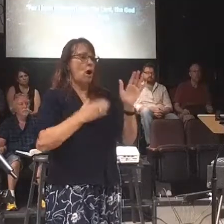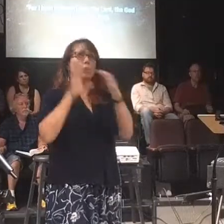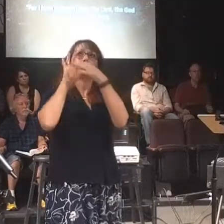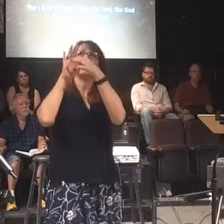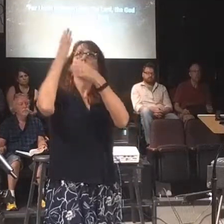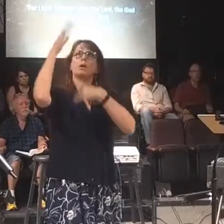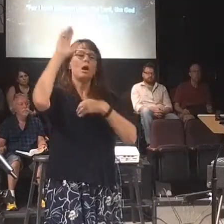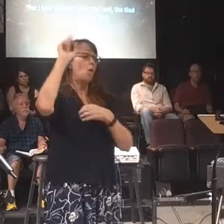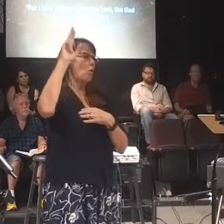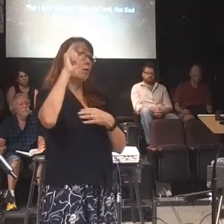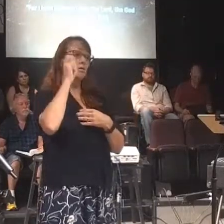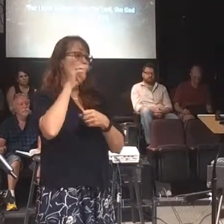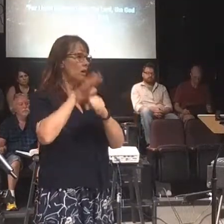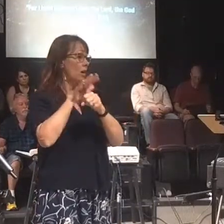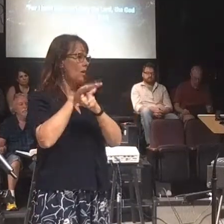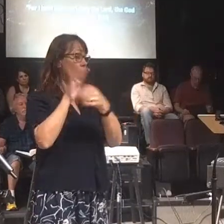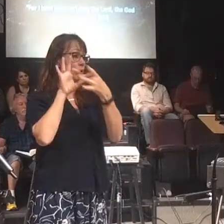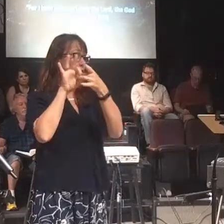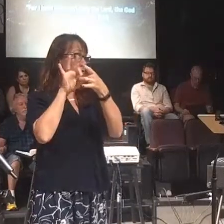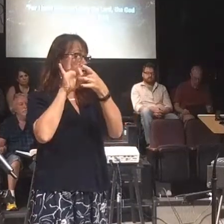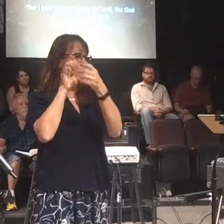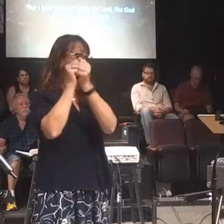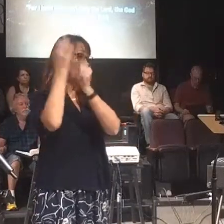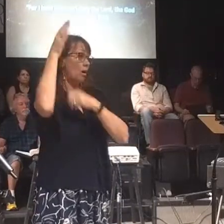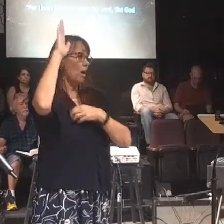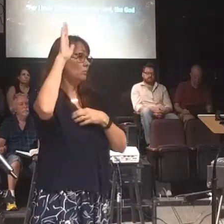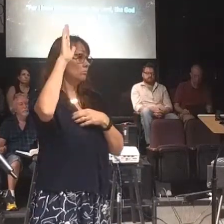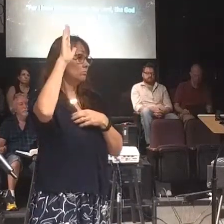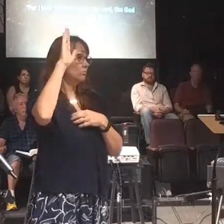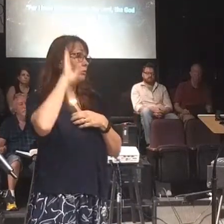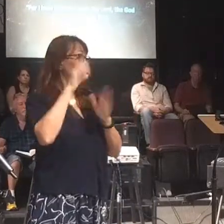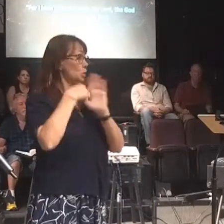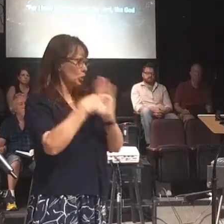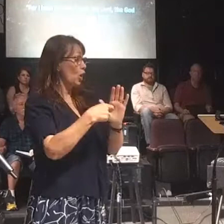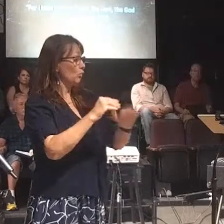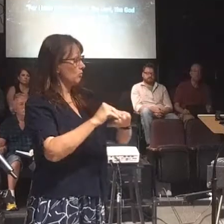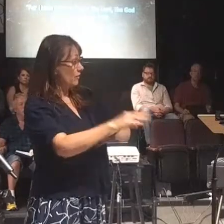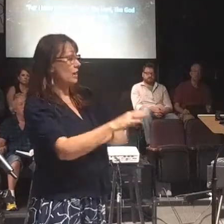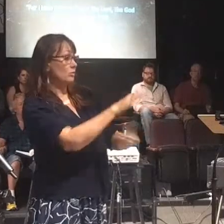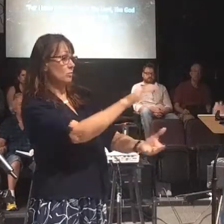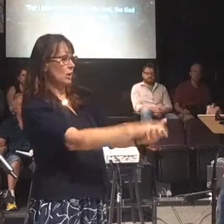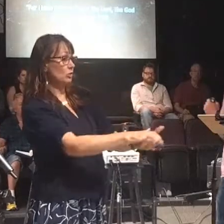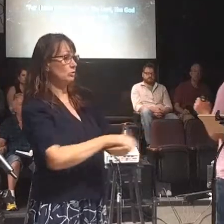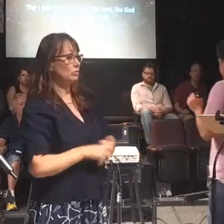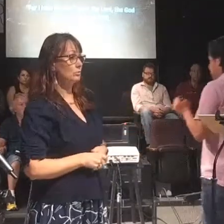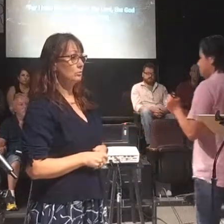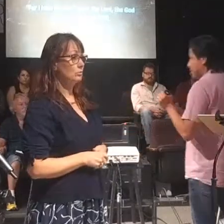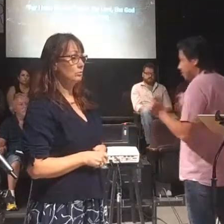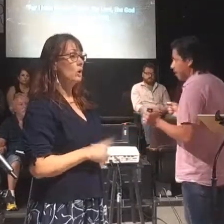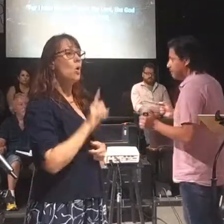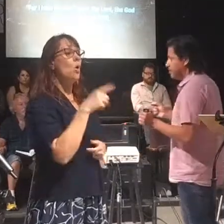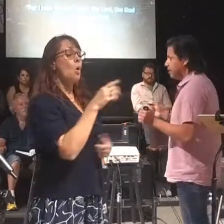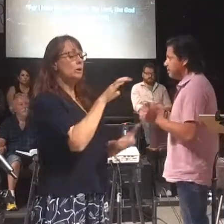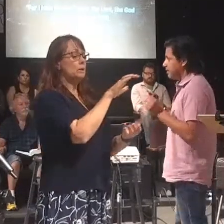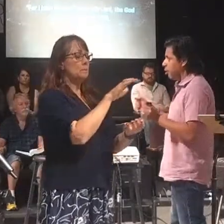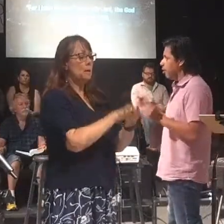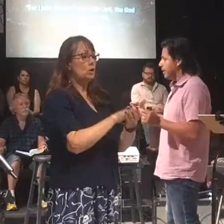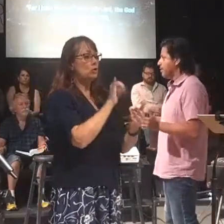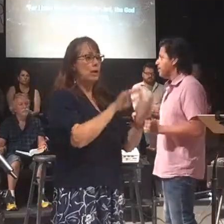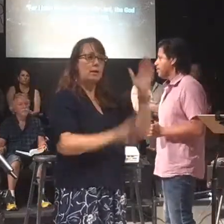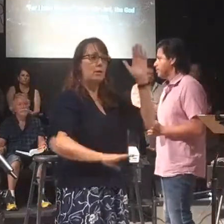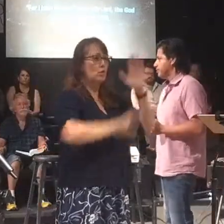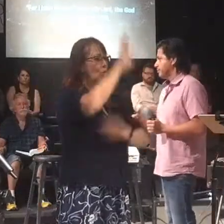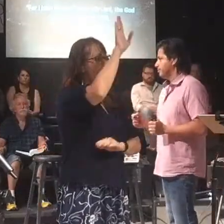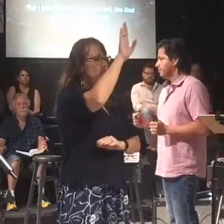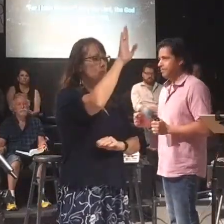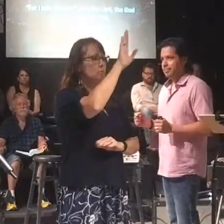of, right? See, because in marriage, just like in a relationship with God, the only marriage that thrives is the